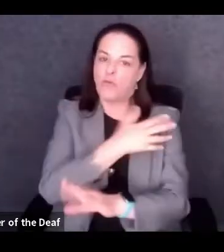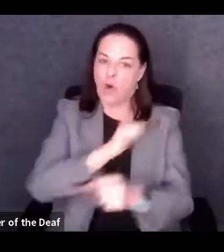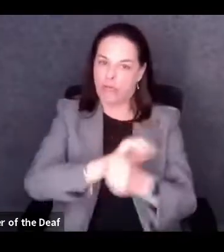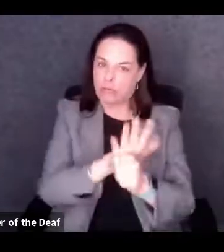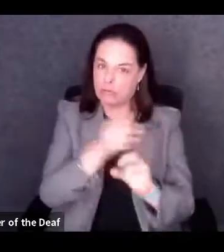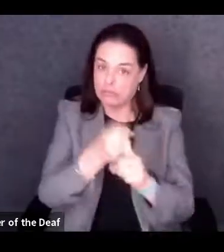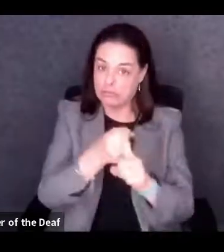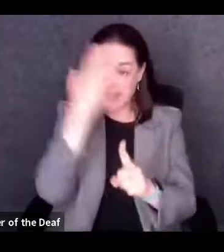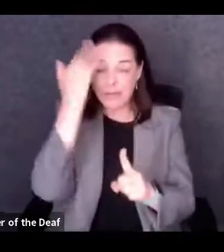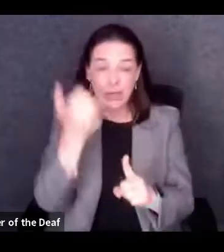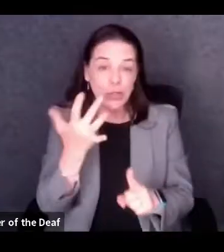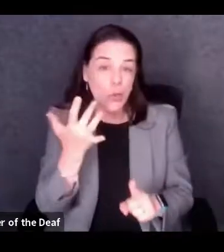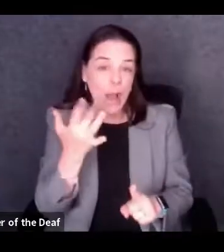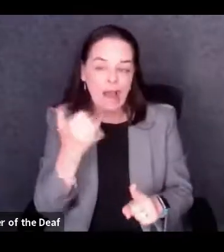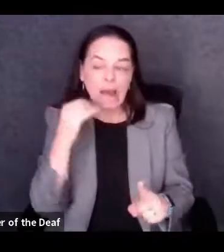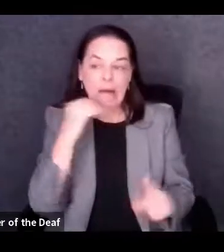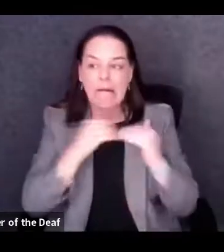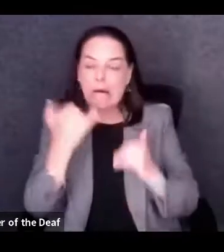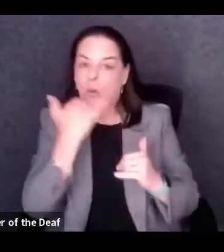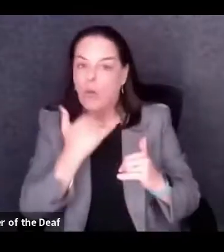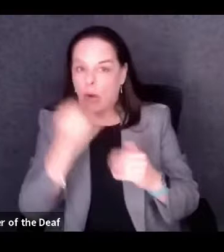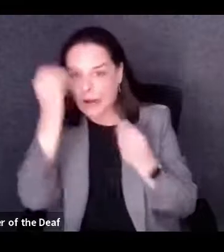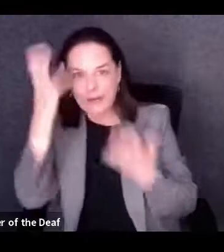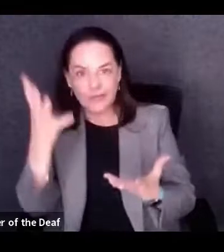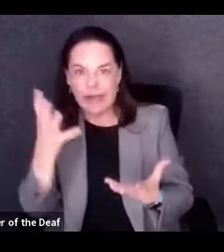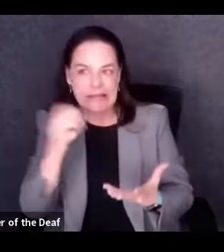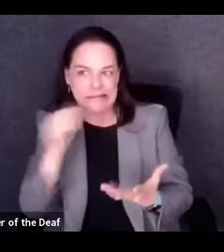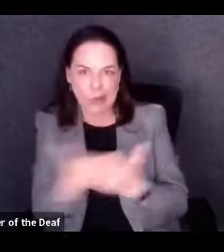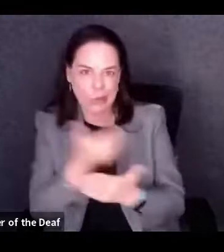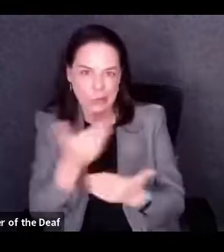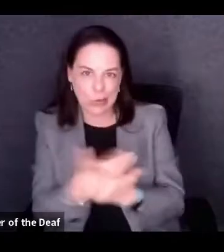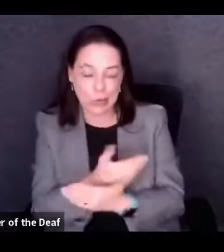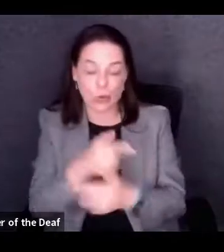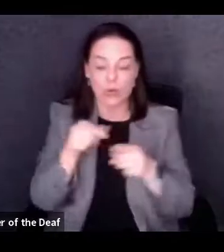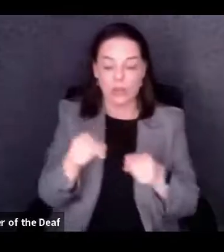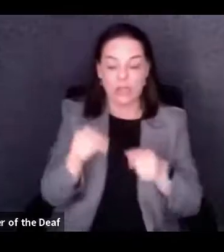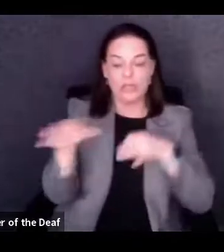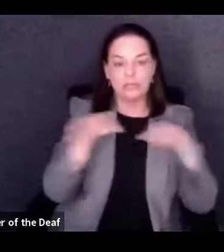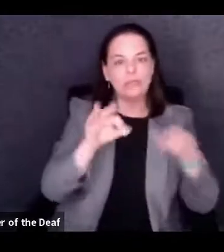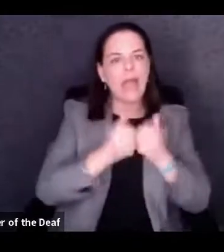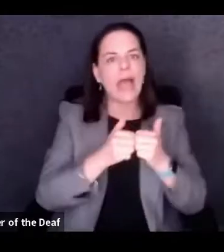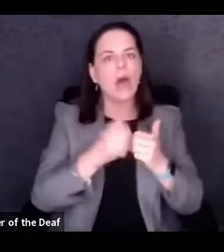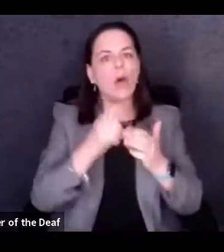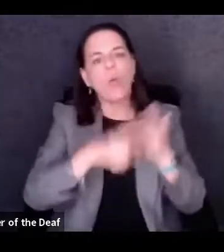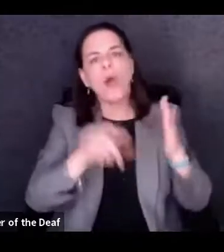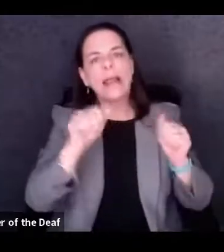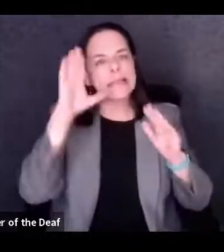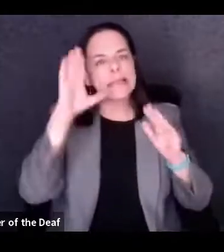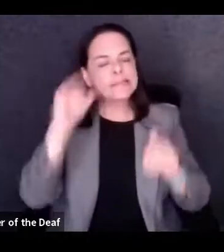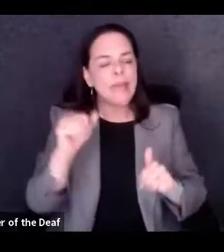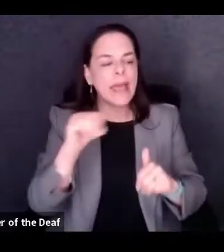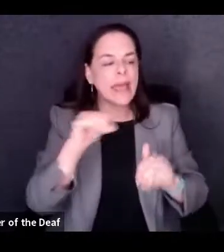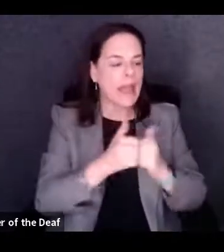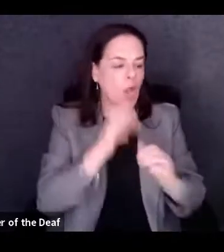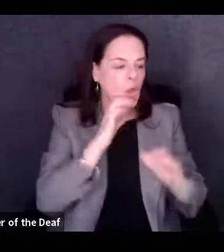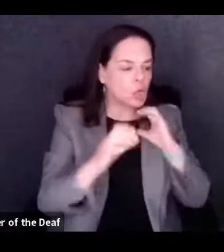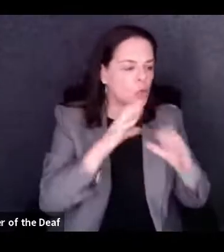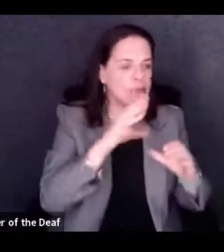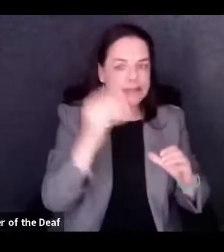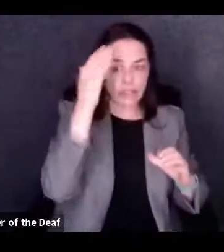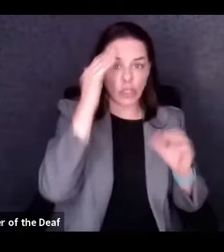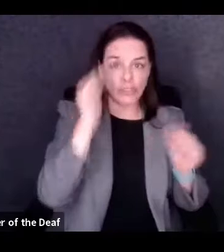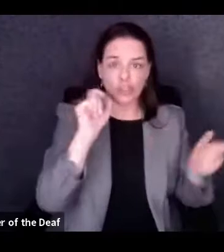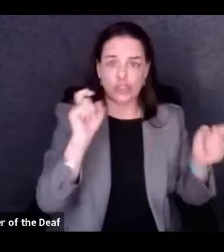new problem. It talks about what to expect about how communications and knowledge can change through a